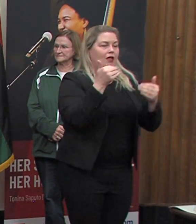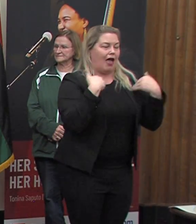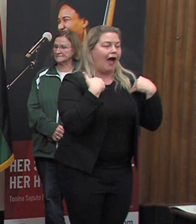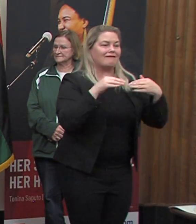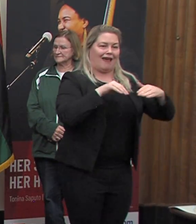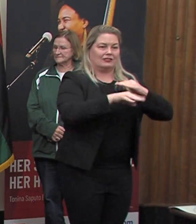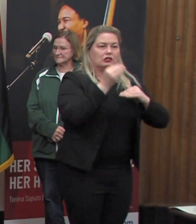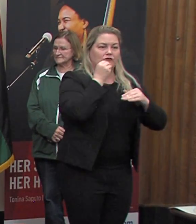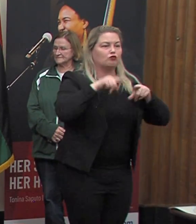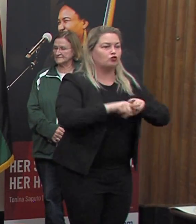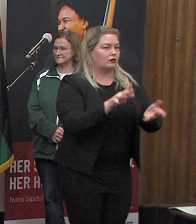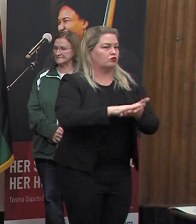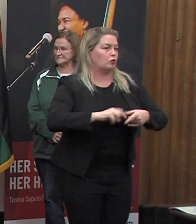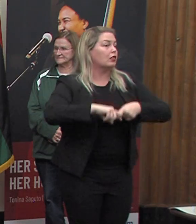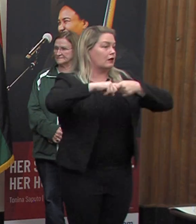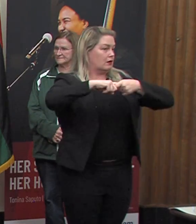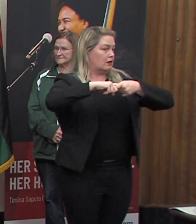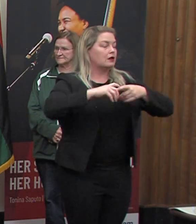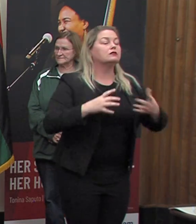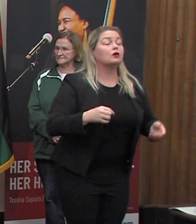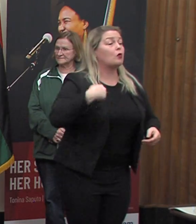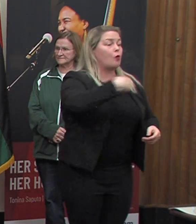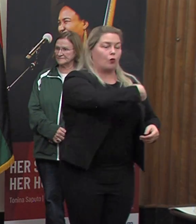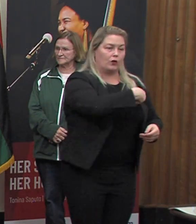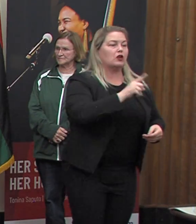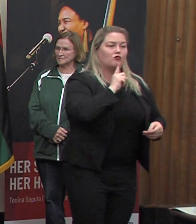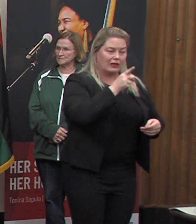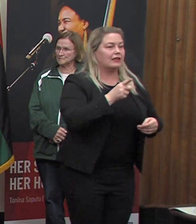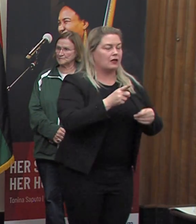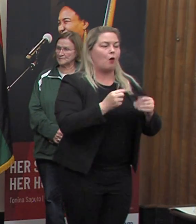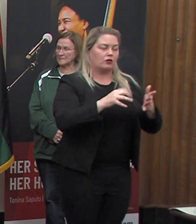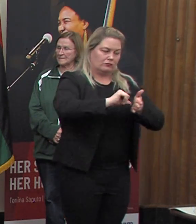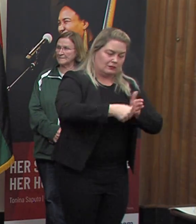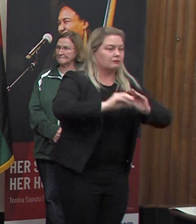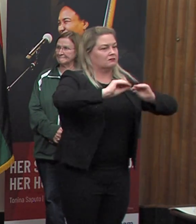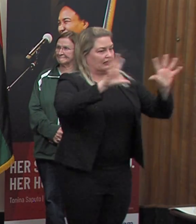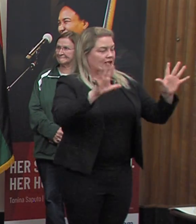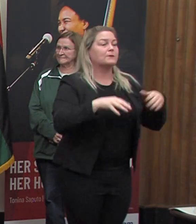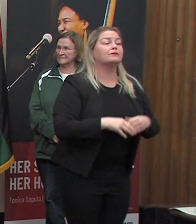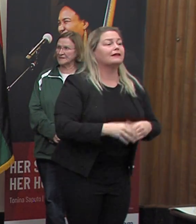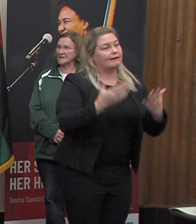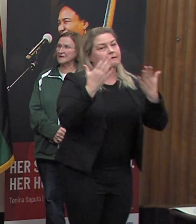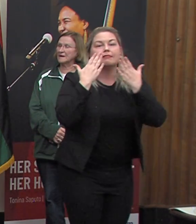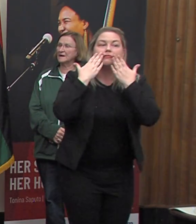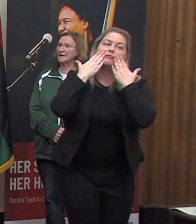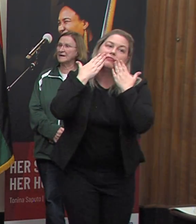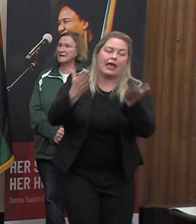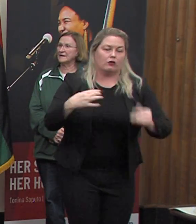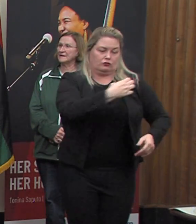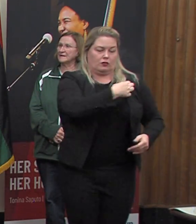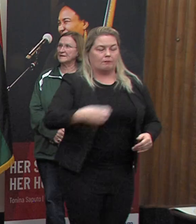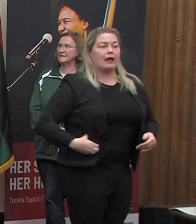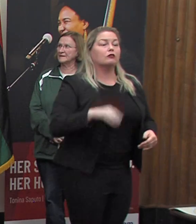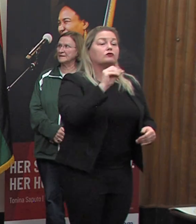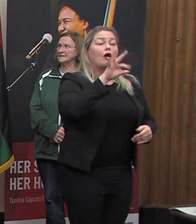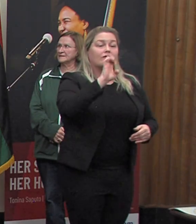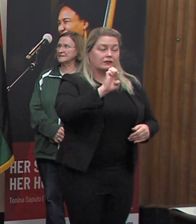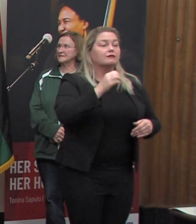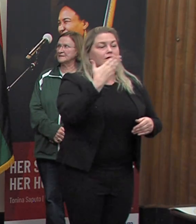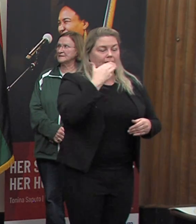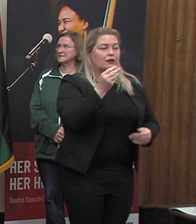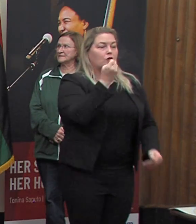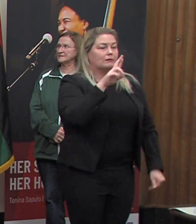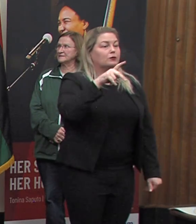meals during the break. So really want to extend a thank you to the mayor's office, Mr. Pinkney, for putting us together